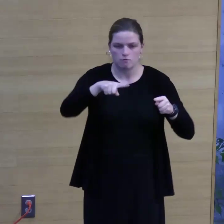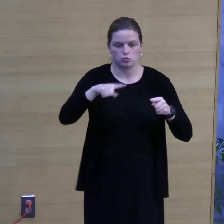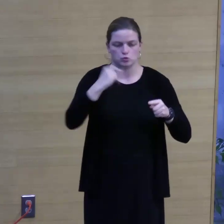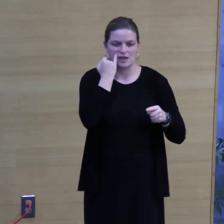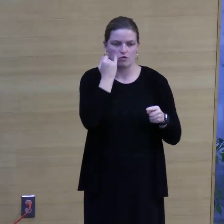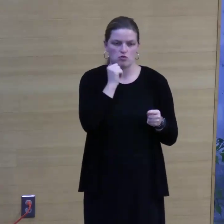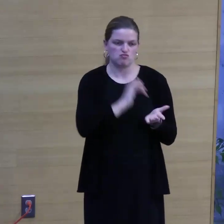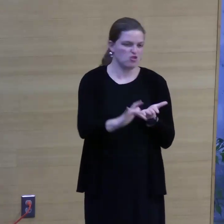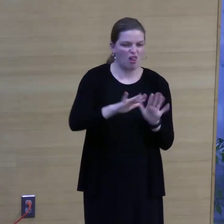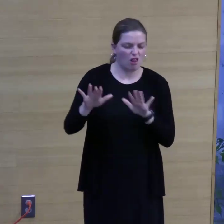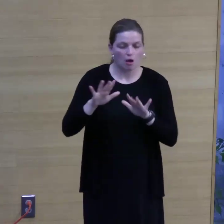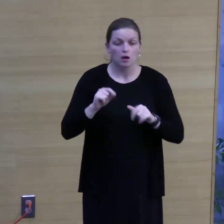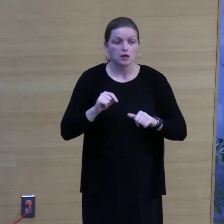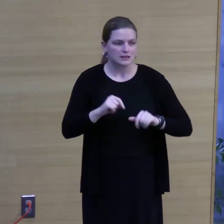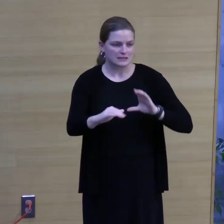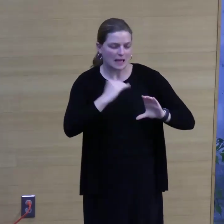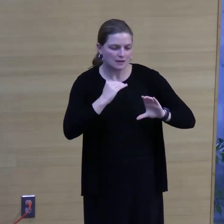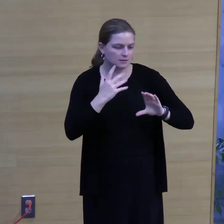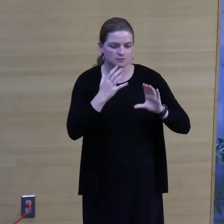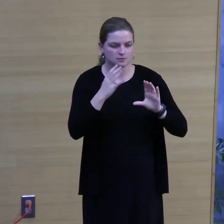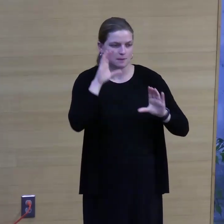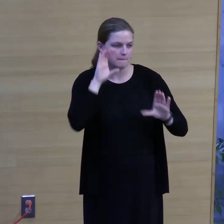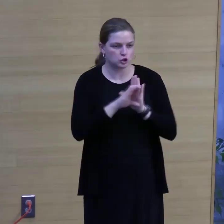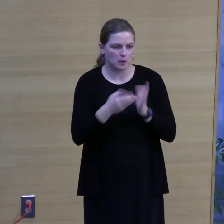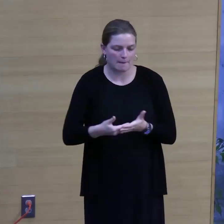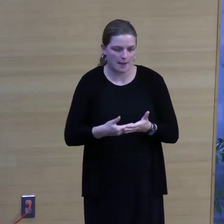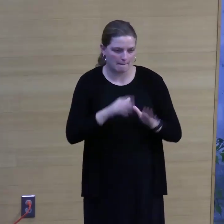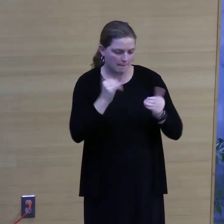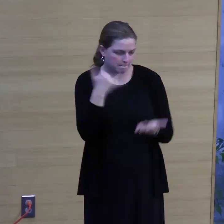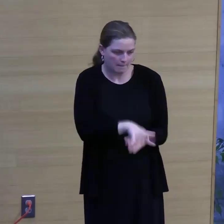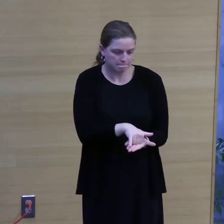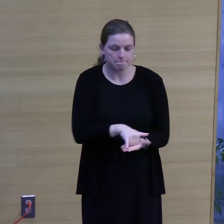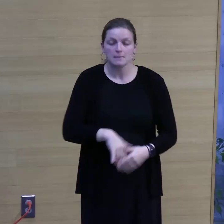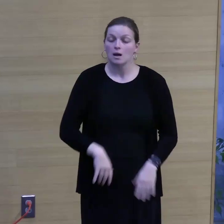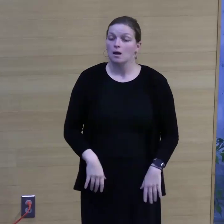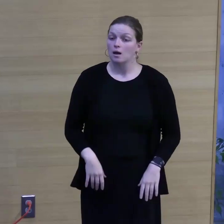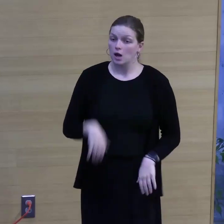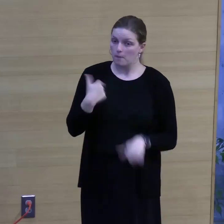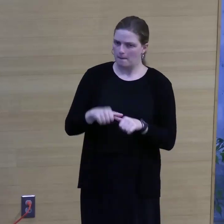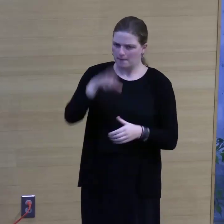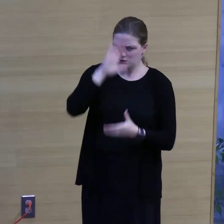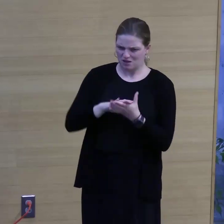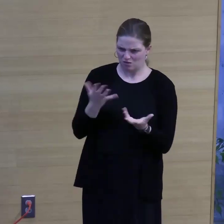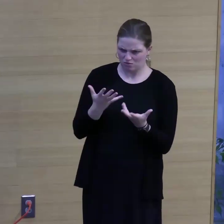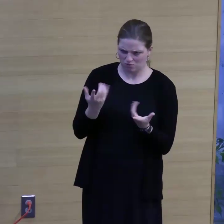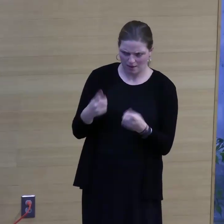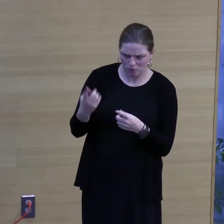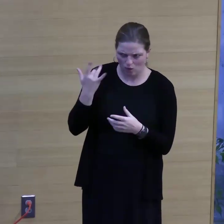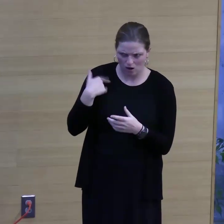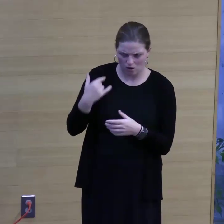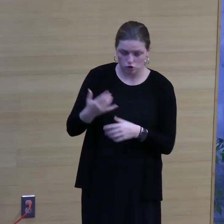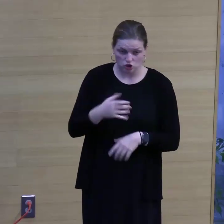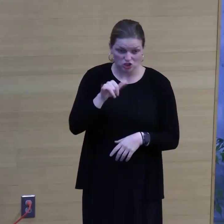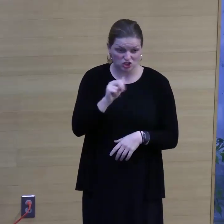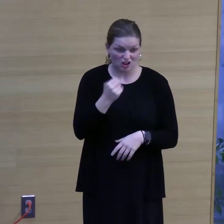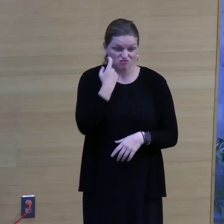Okay? Good luck. Send us baby pictures. Goodbye. Hung up the phone. And I remember my husband being like, what was that about? I was like, Jen Kemp just